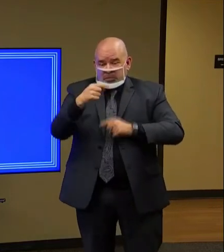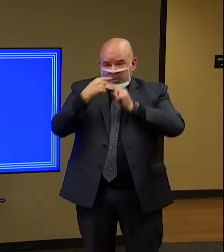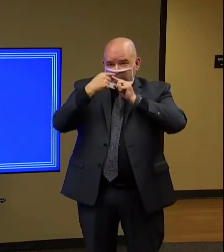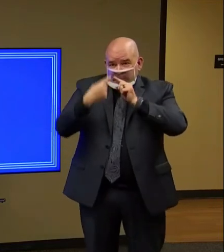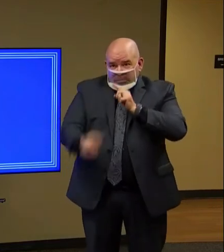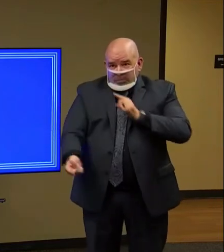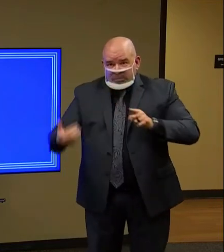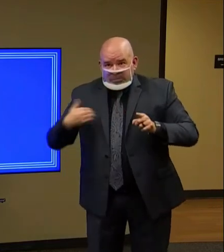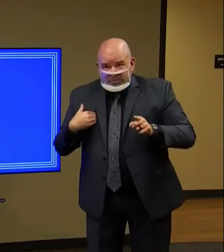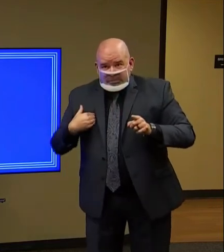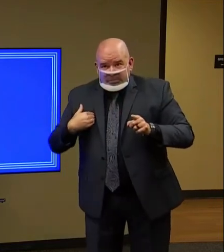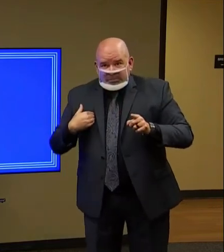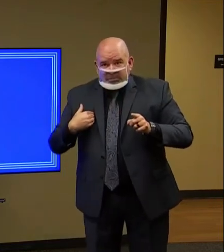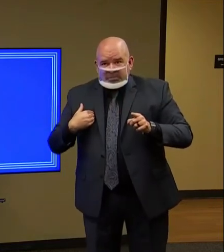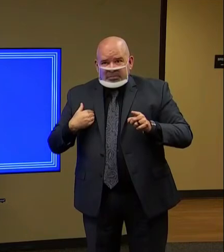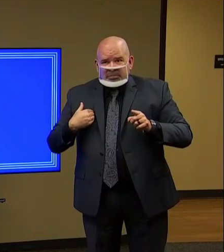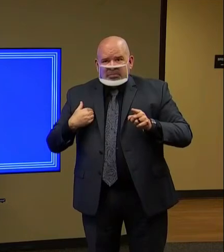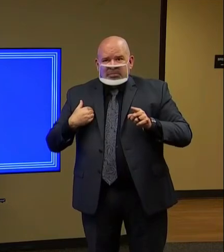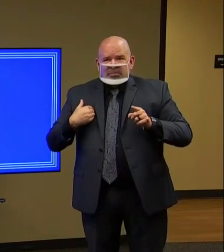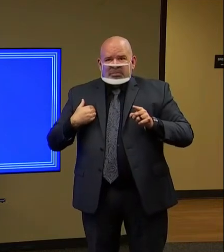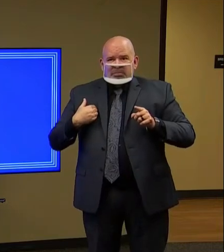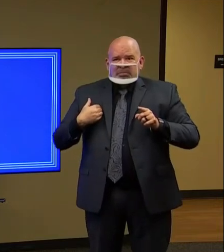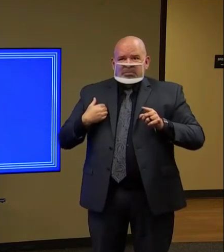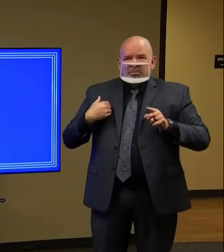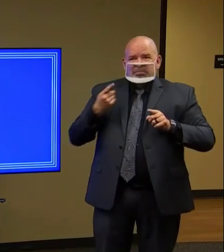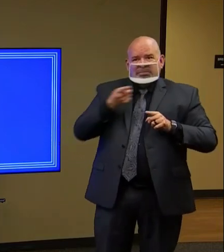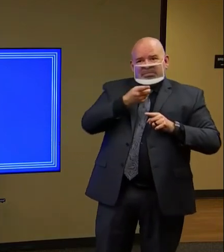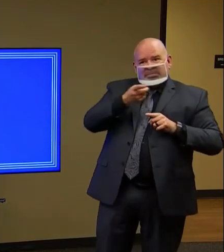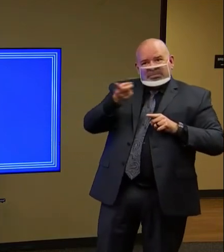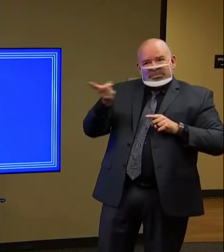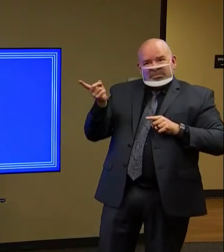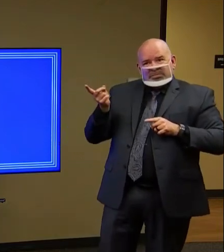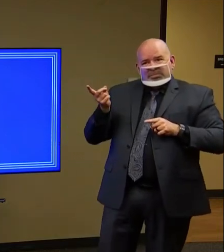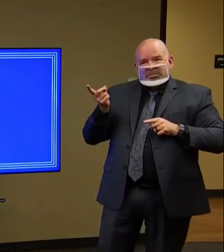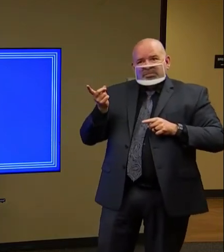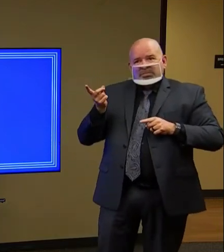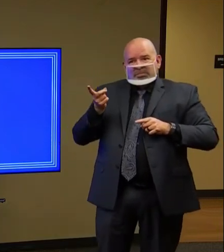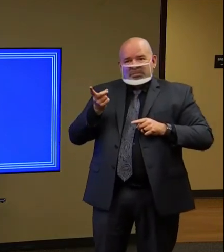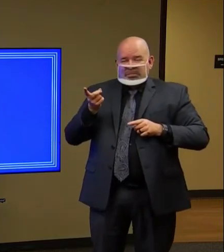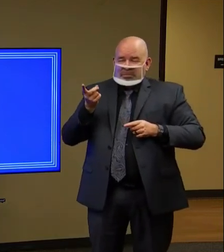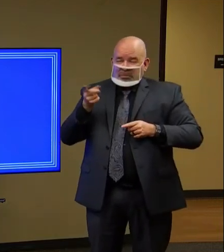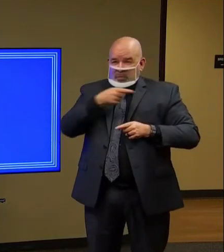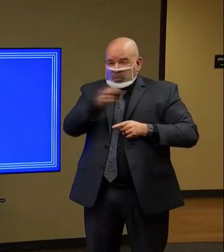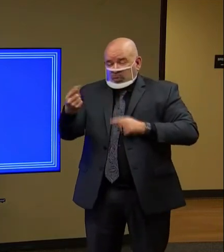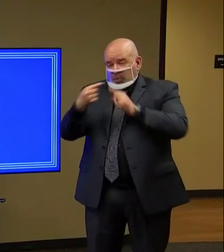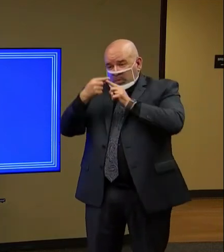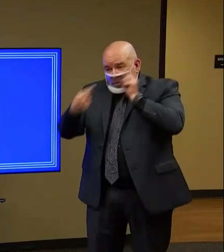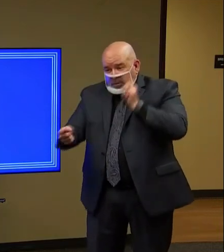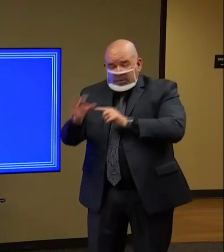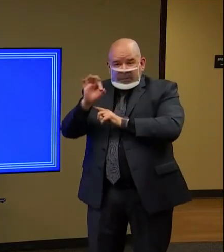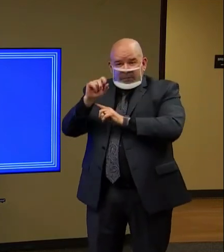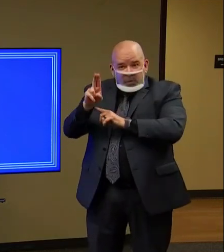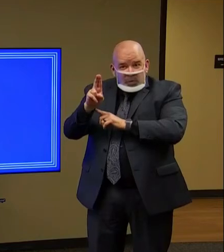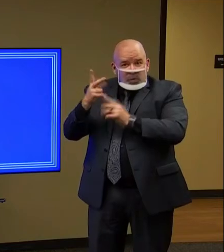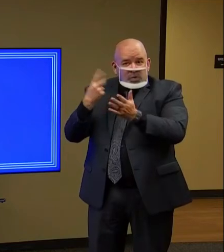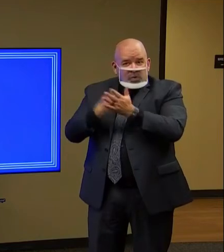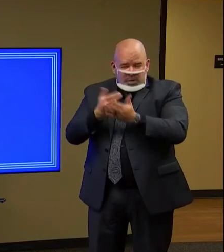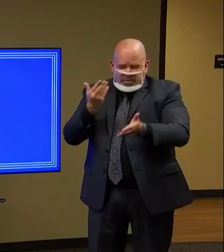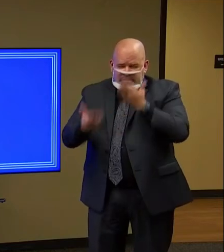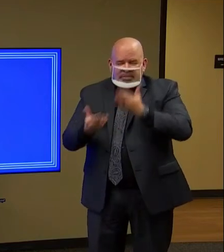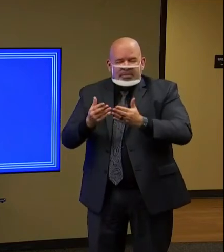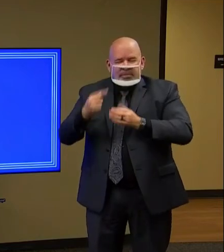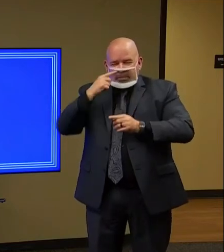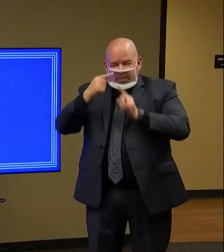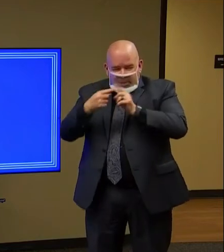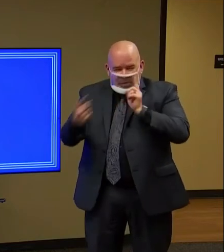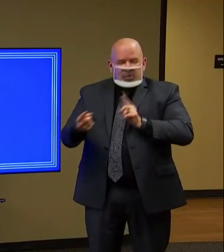vaccines. You may have an allergic reaction to one of these stable agents, and so you should check with your healthcare provider